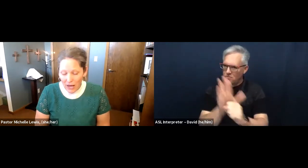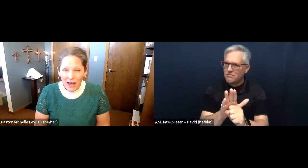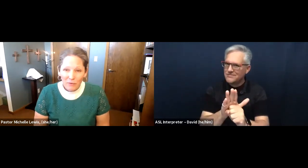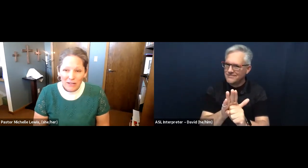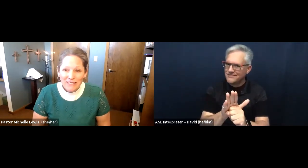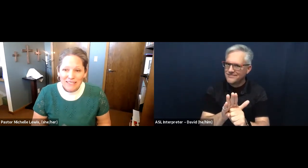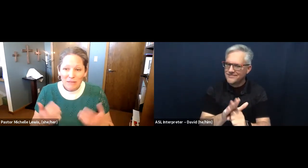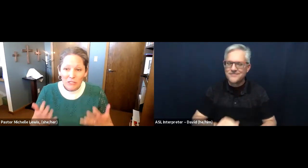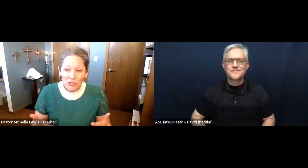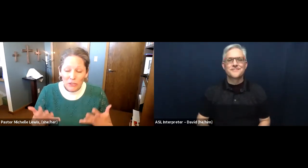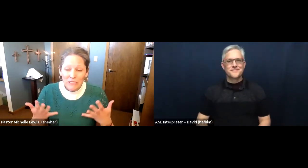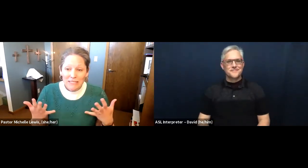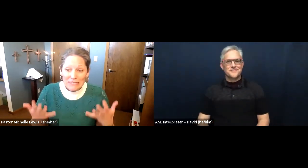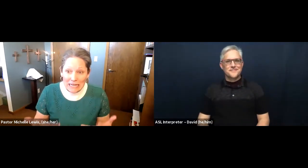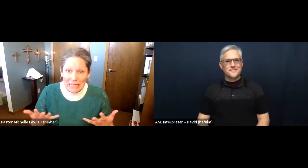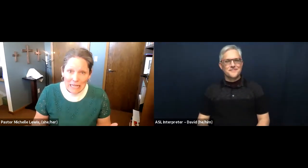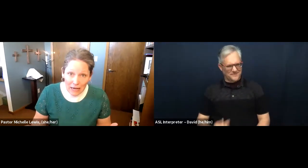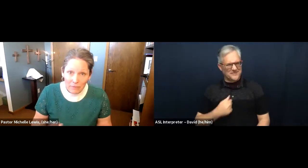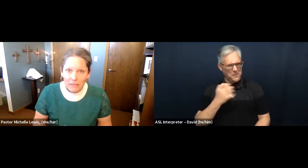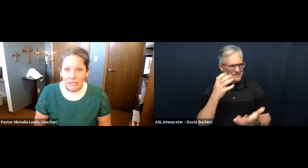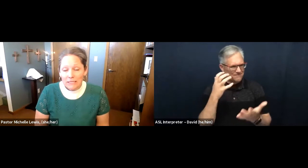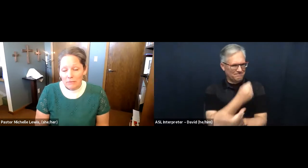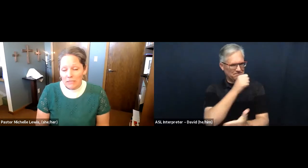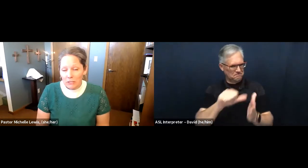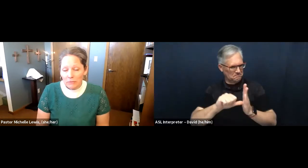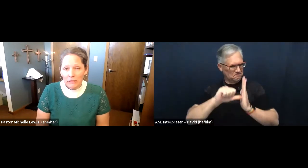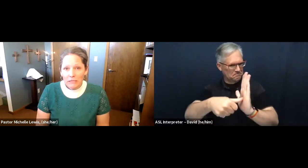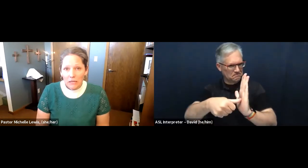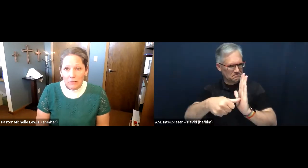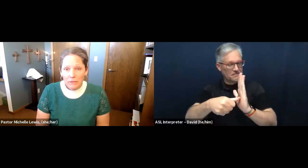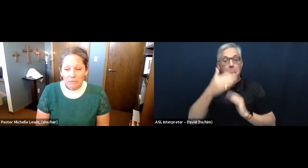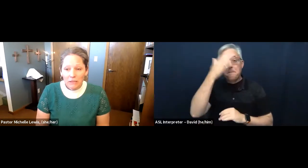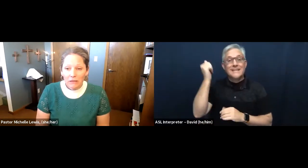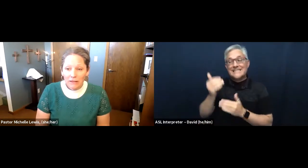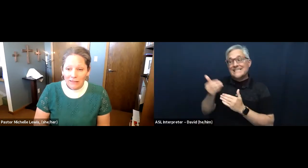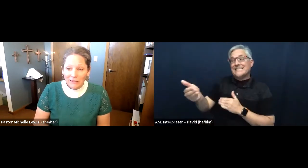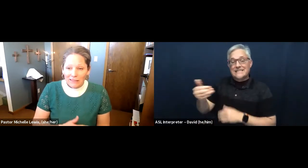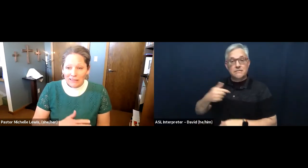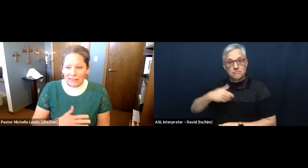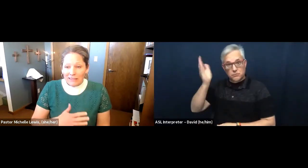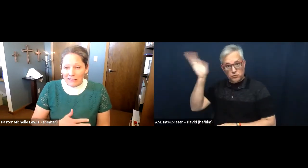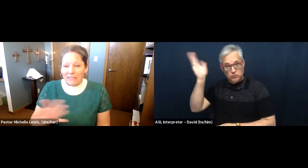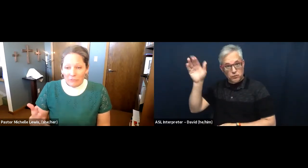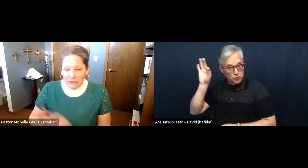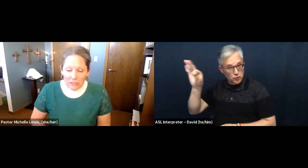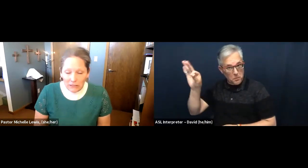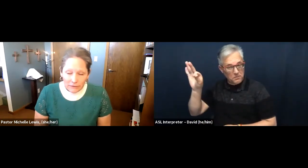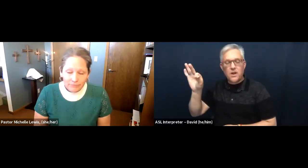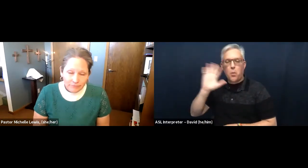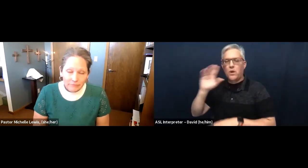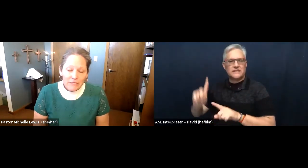So I wanted to make sure to say that because, like I said, in my sermon, I'm going to talk about something